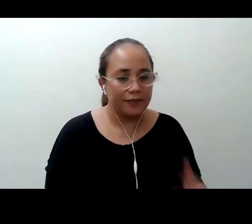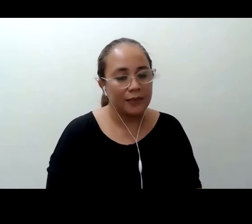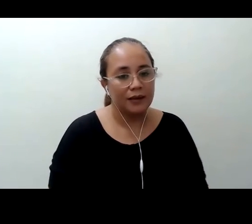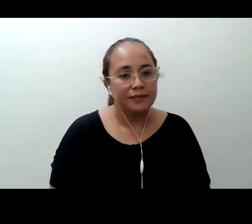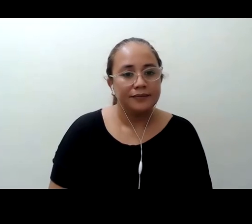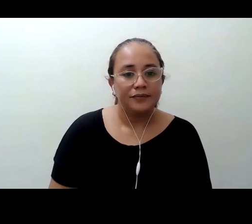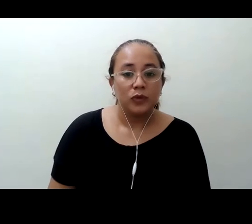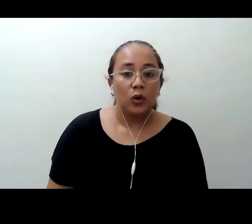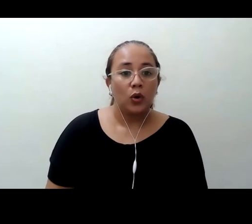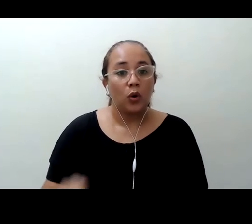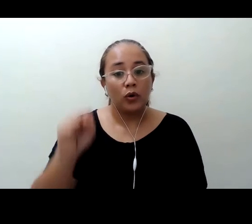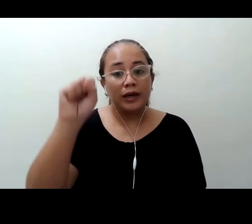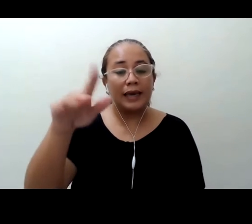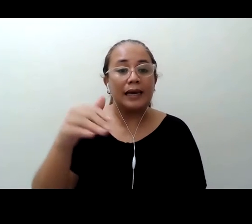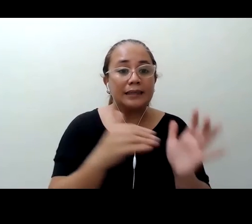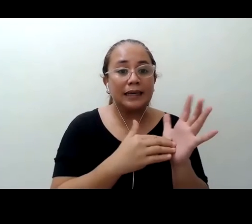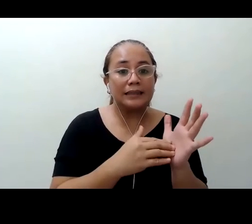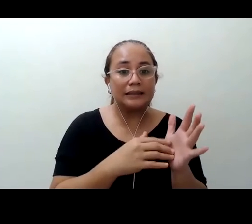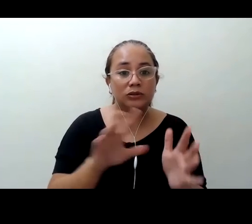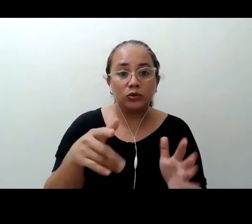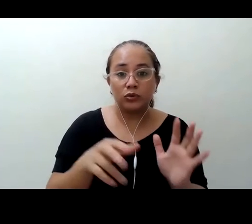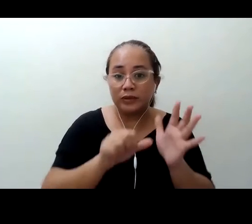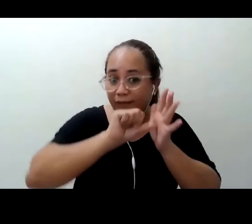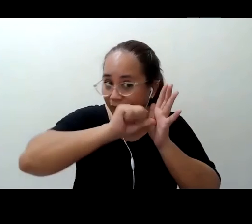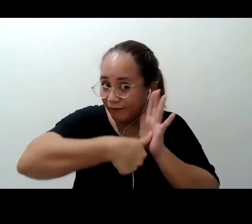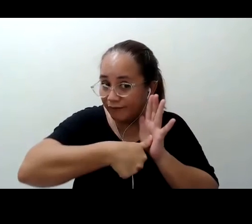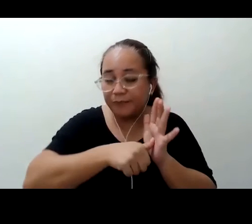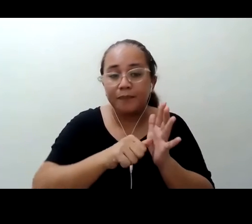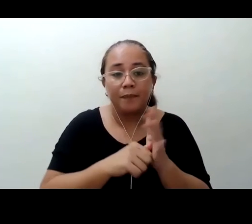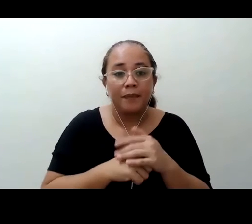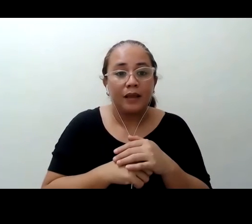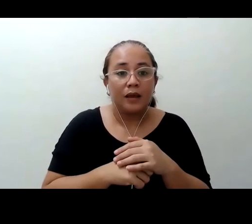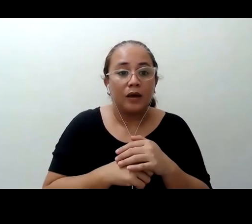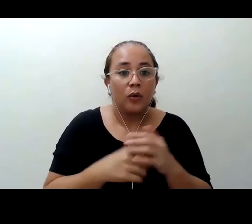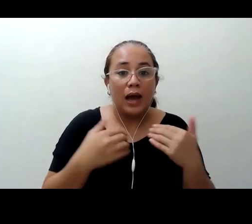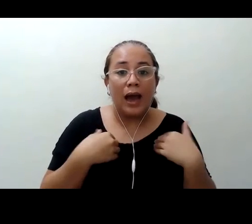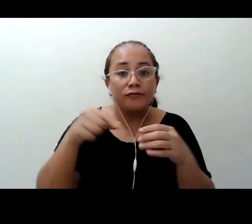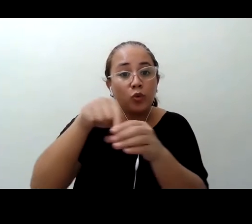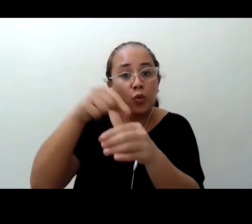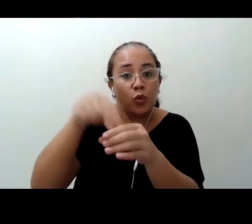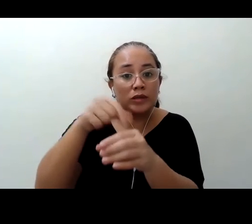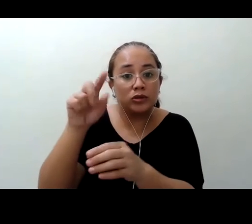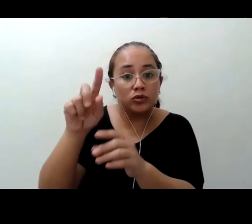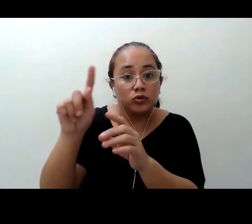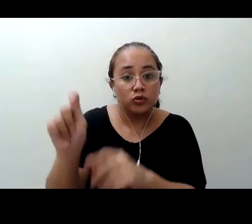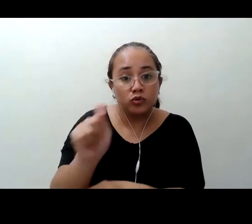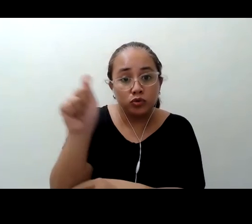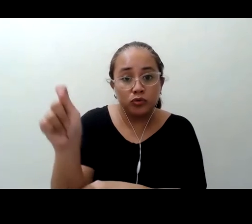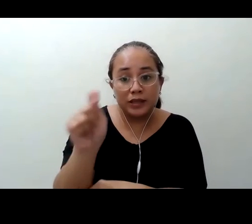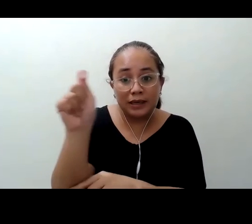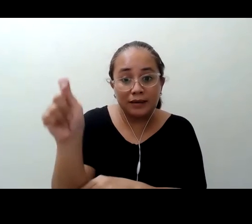Yes. Okay. So again, just to reiterate, we will have the quiz on Tuesday.